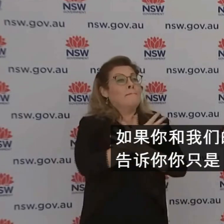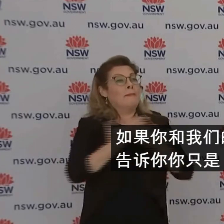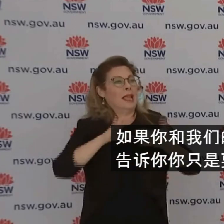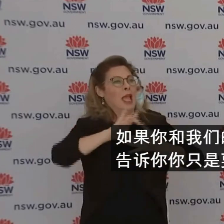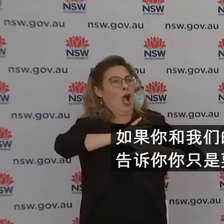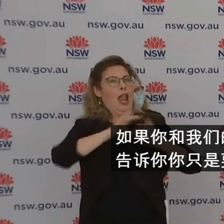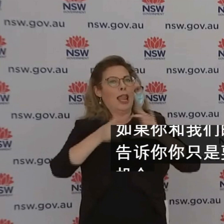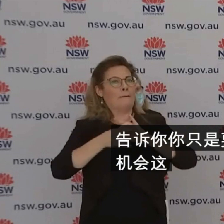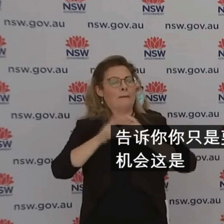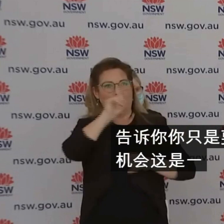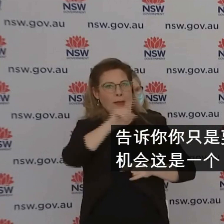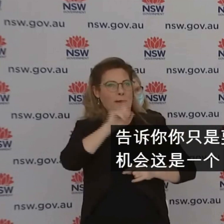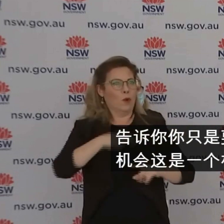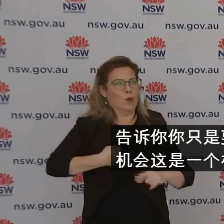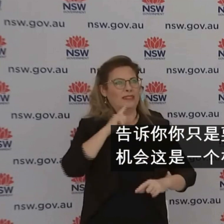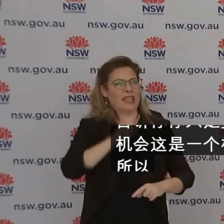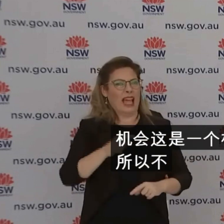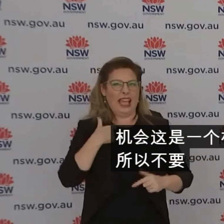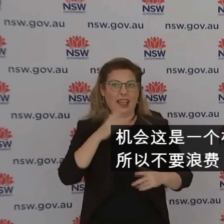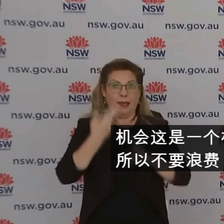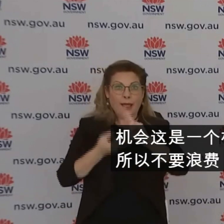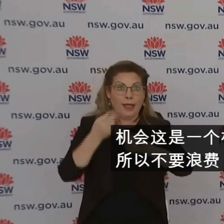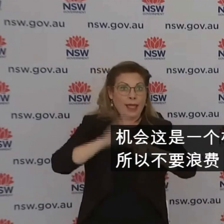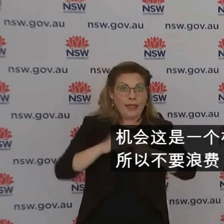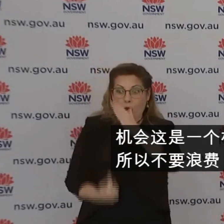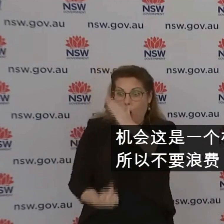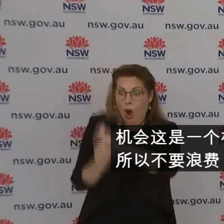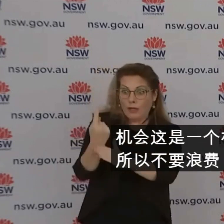you just got to grasp opportunity, and this is an opportunity, so don't waste it.